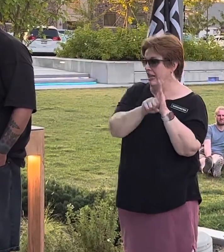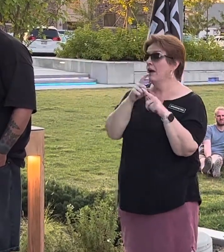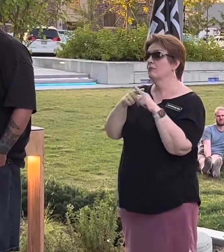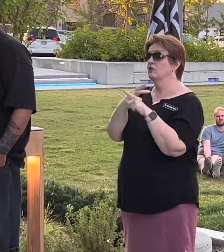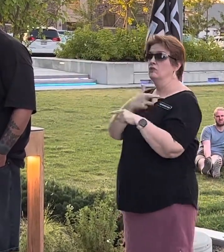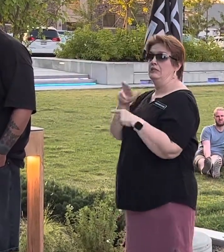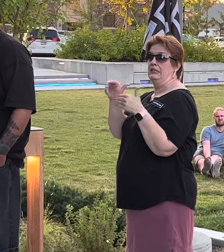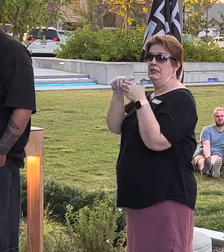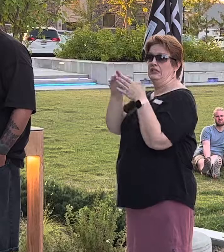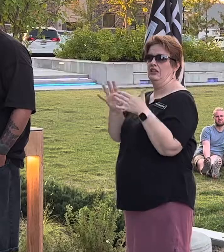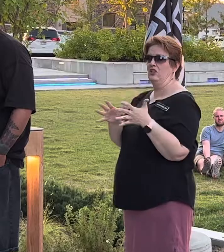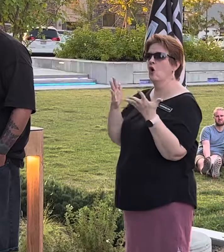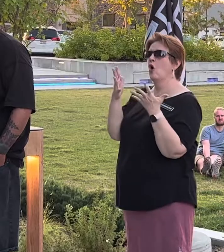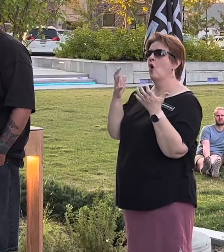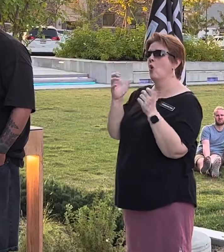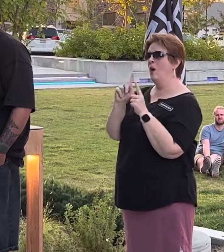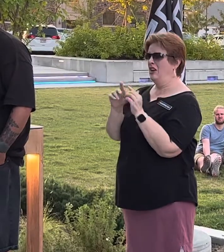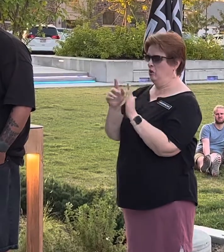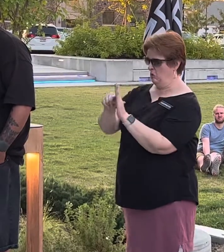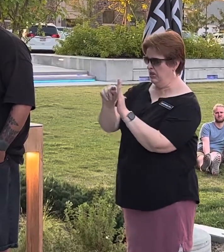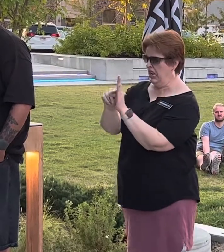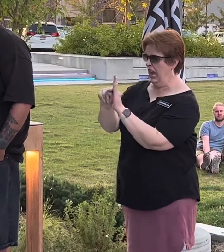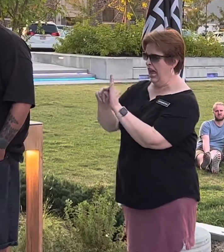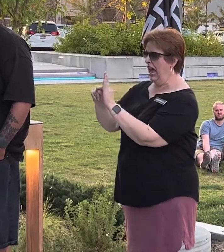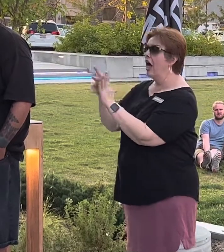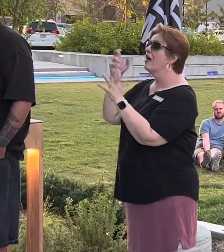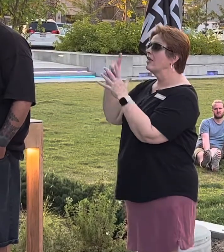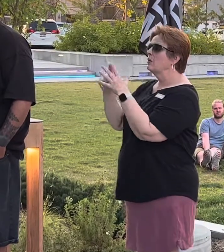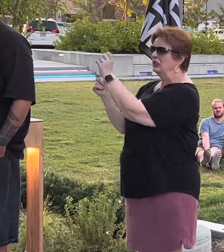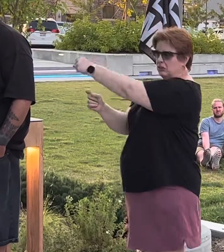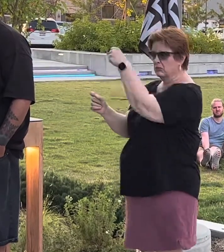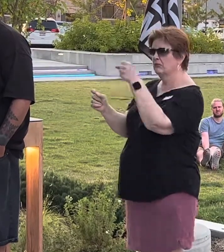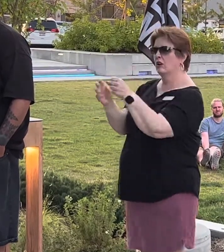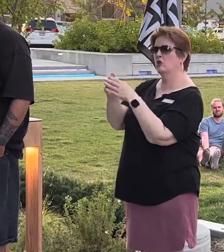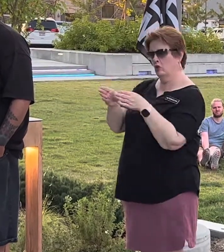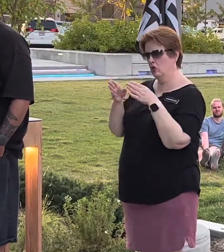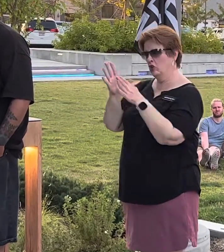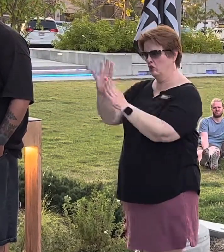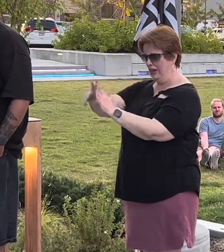leaders, want executed publicly in the streets.